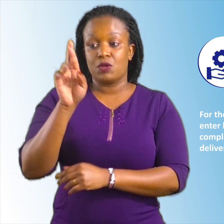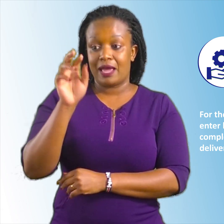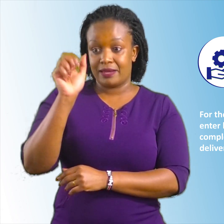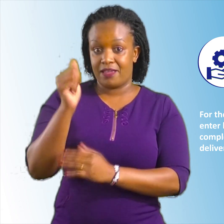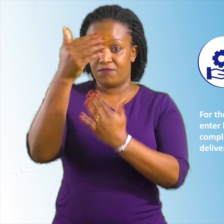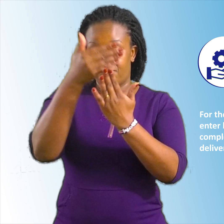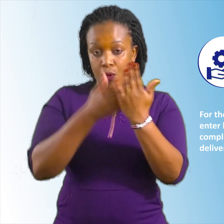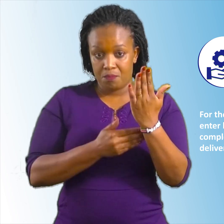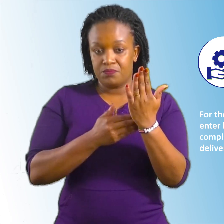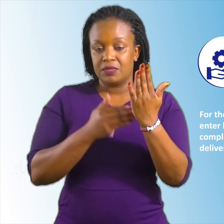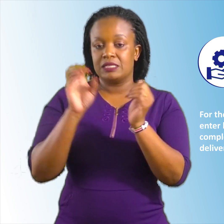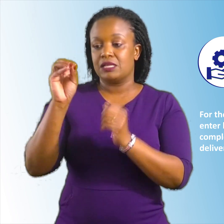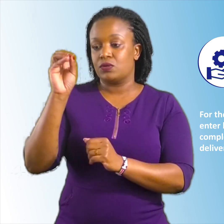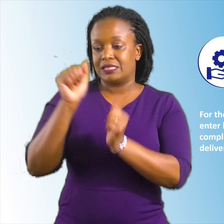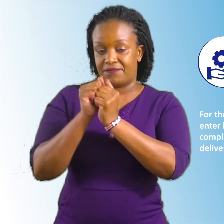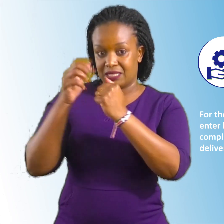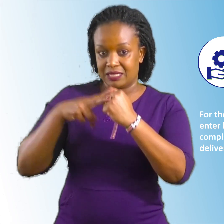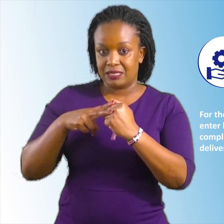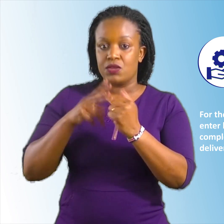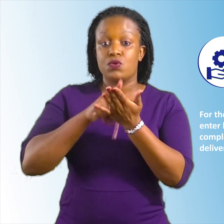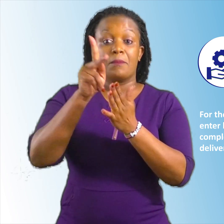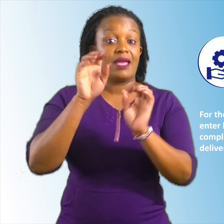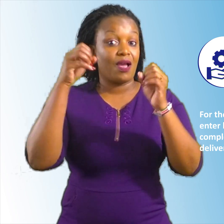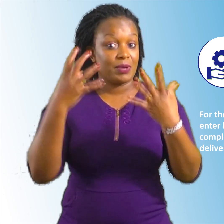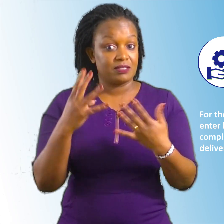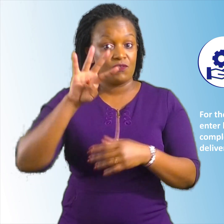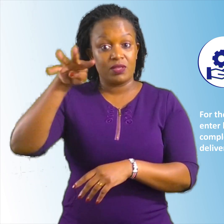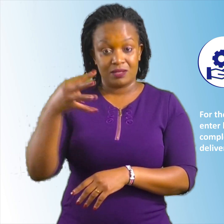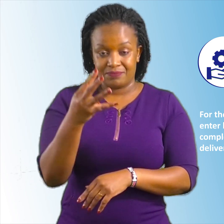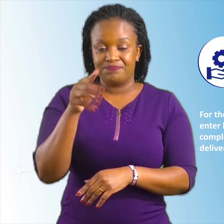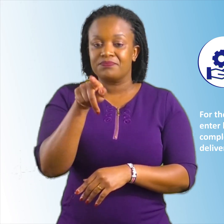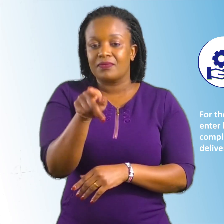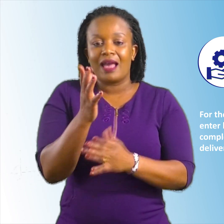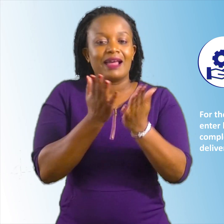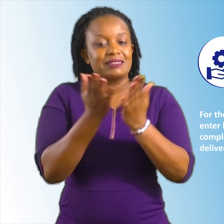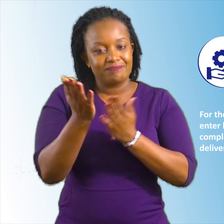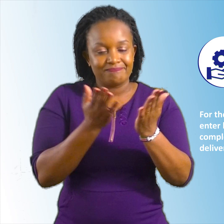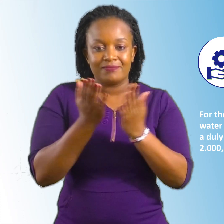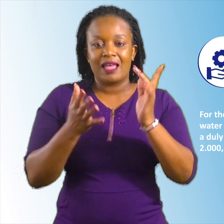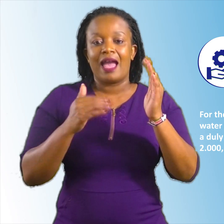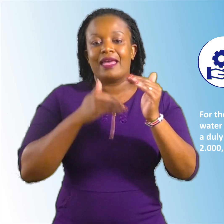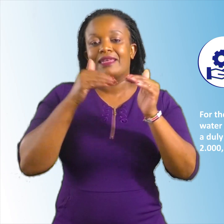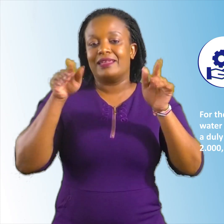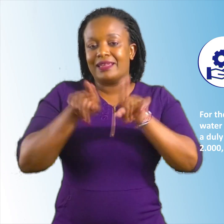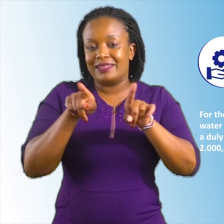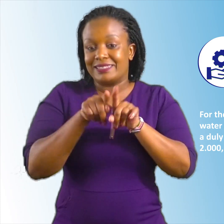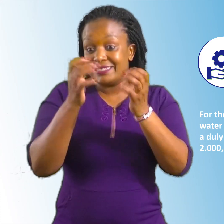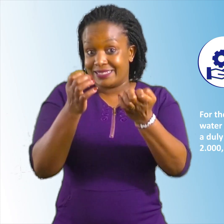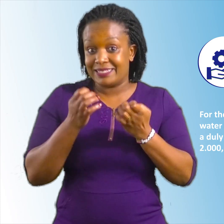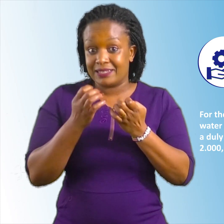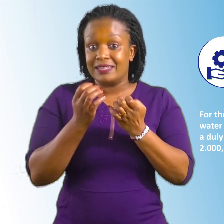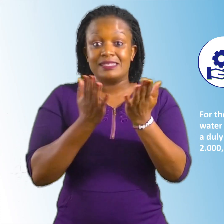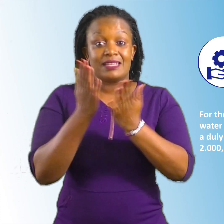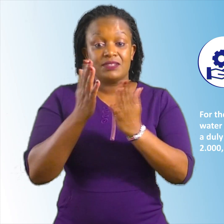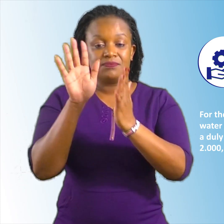WRA 017. The charges are $4,000, deliverable as per need. For the service of